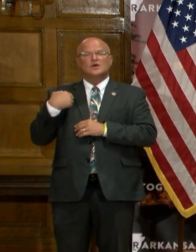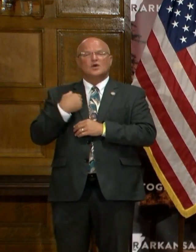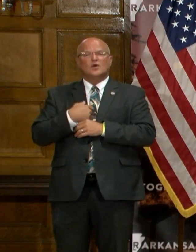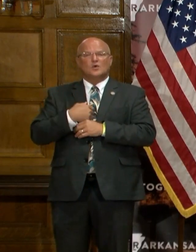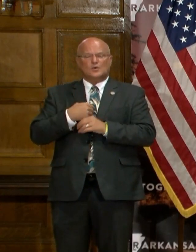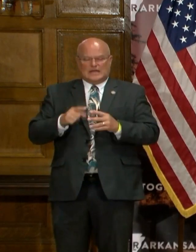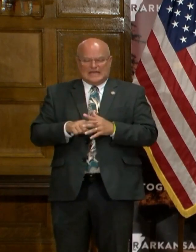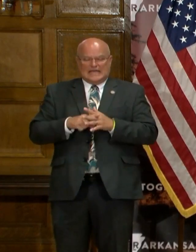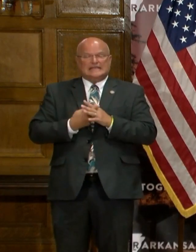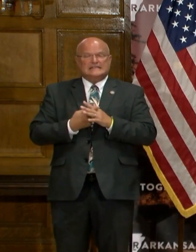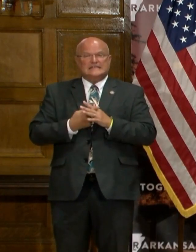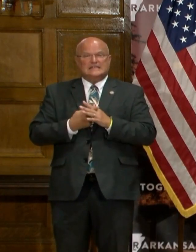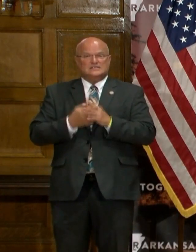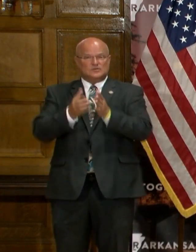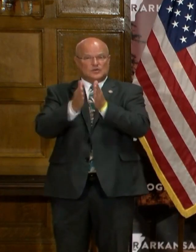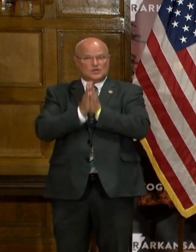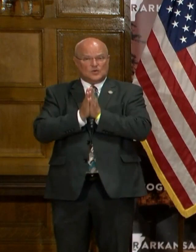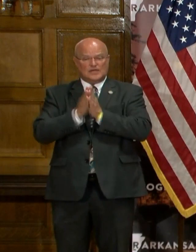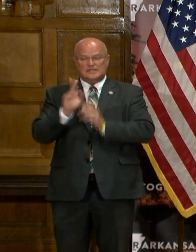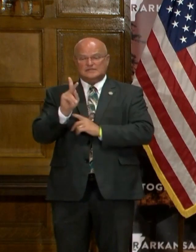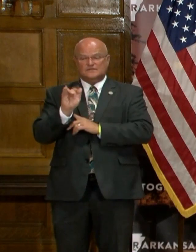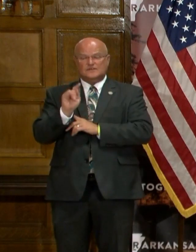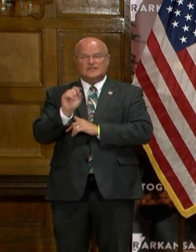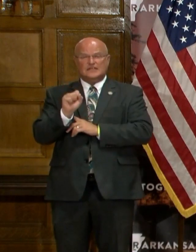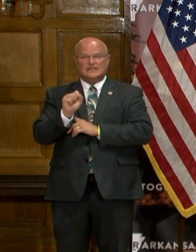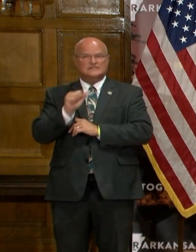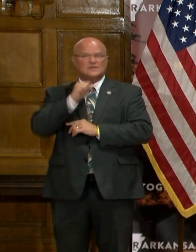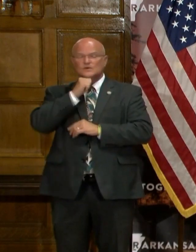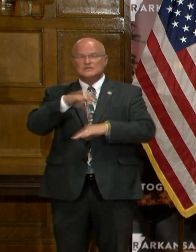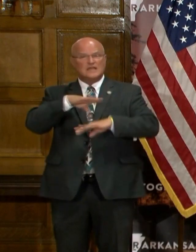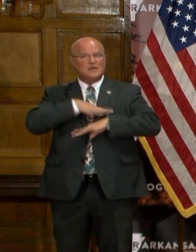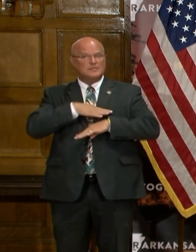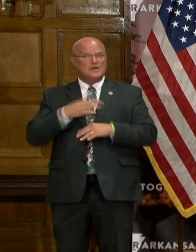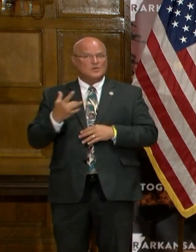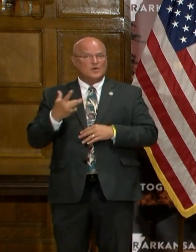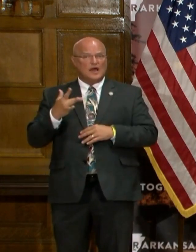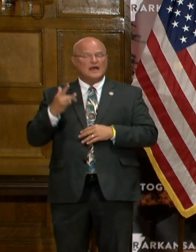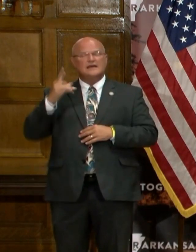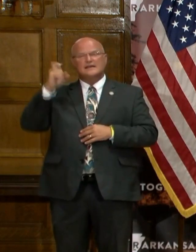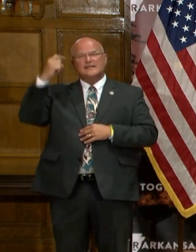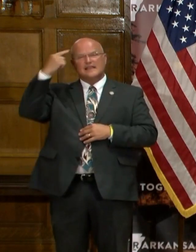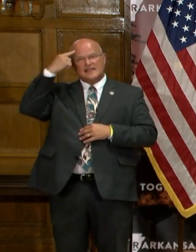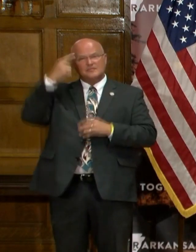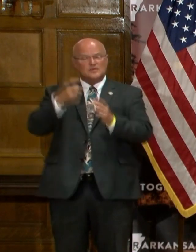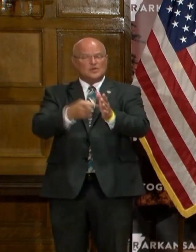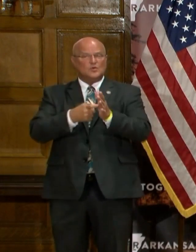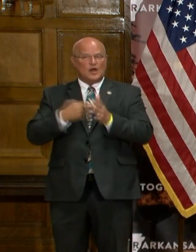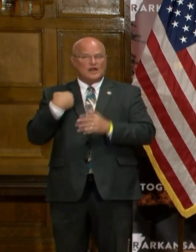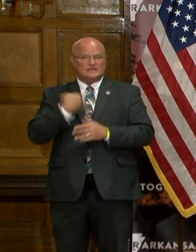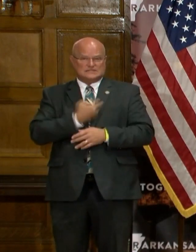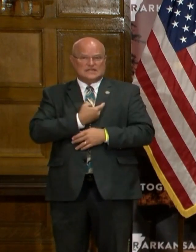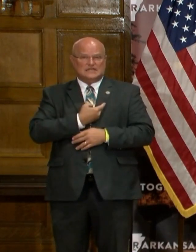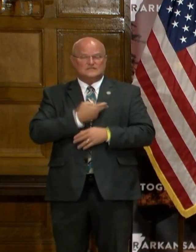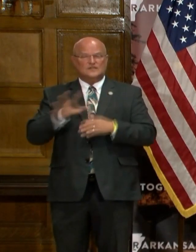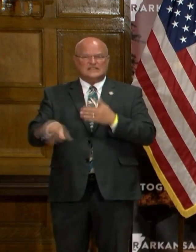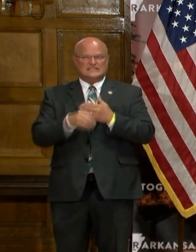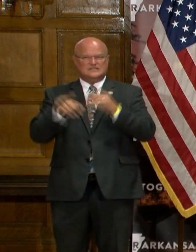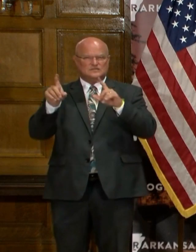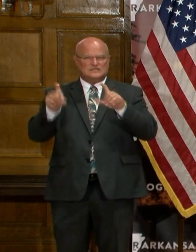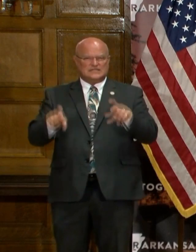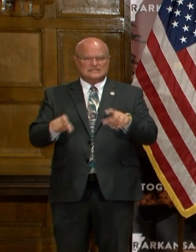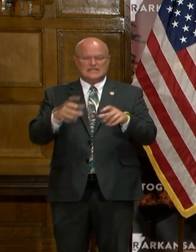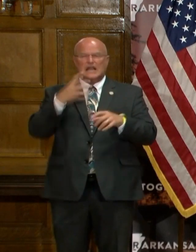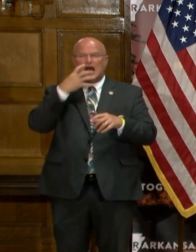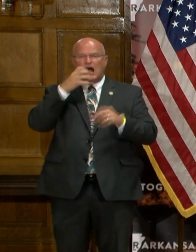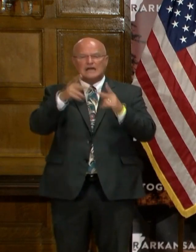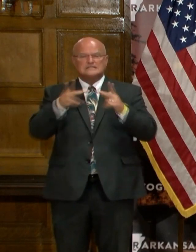Our initial request for kits was not met because the federal government required those kits for additional testing in